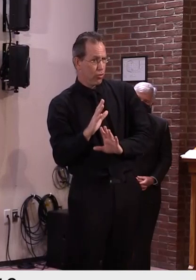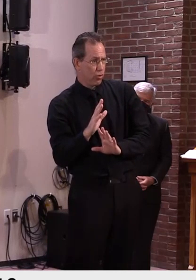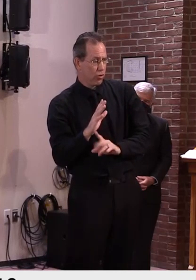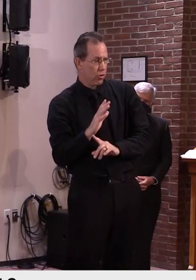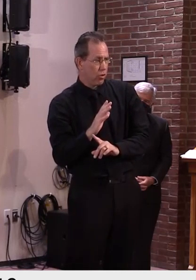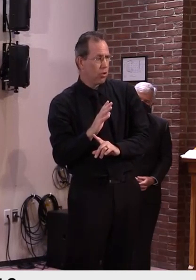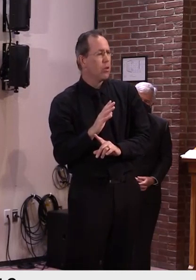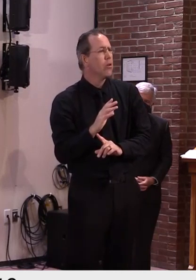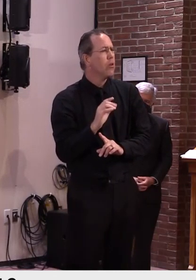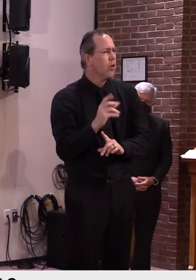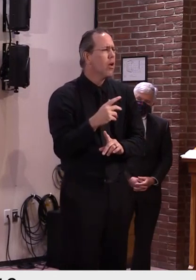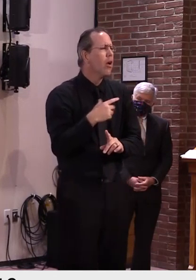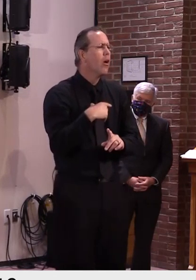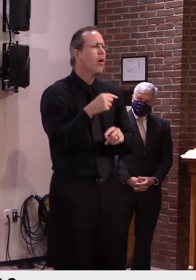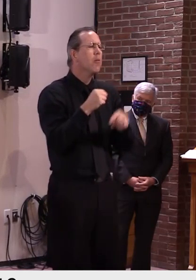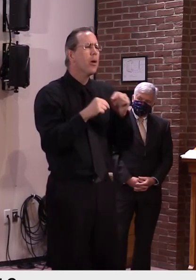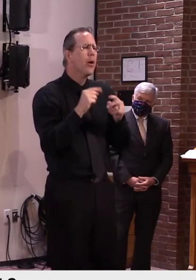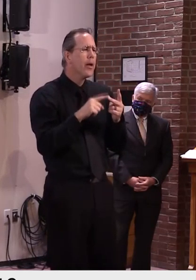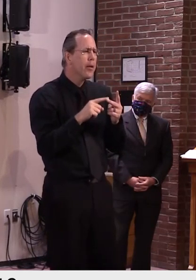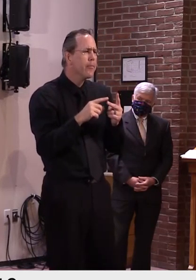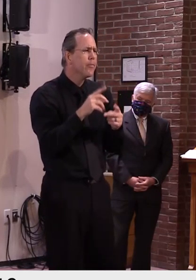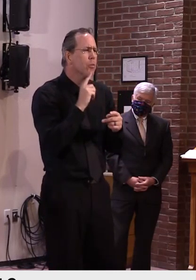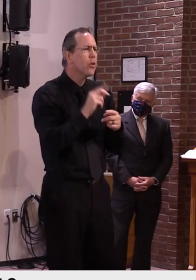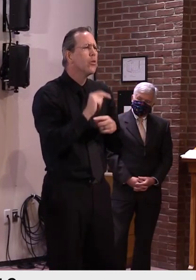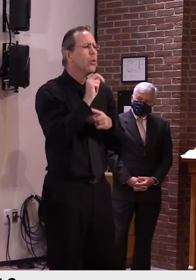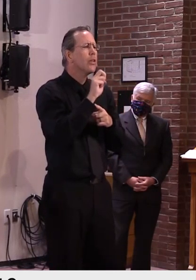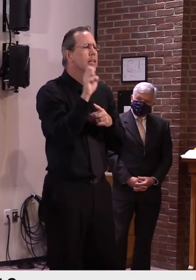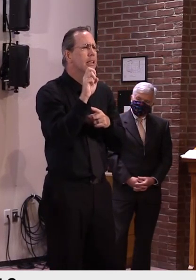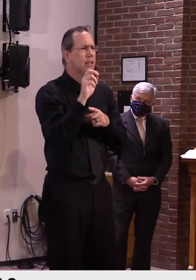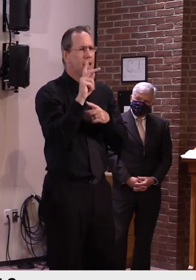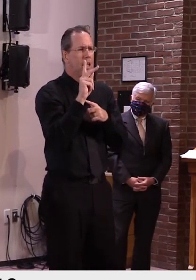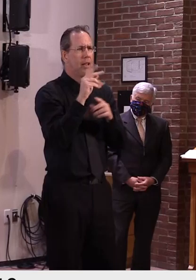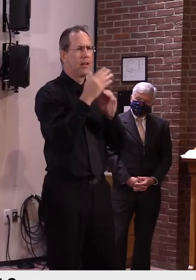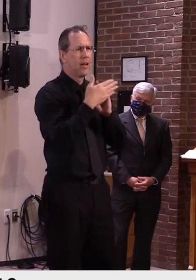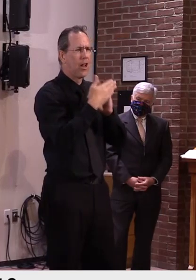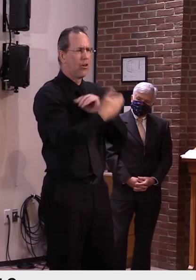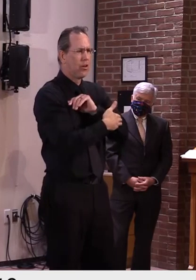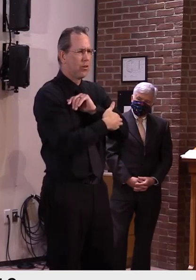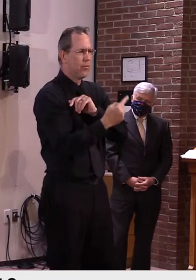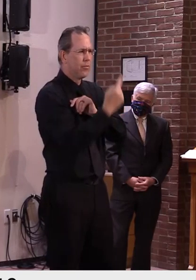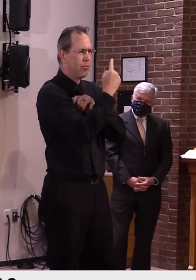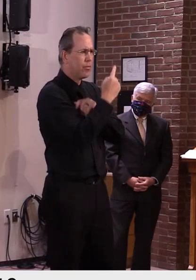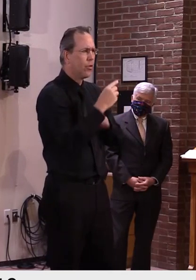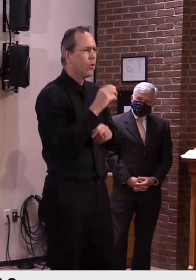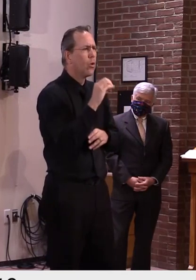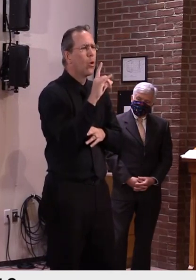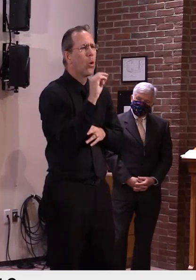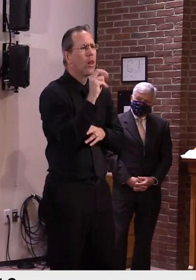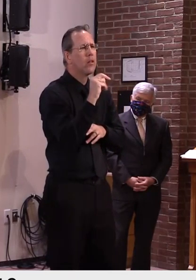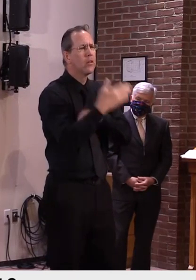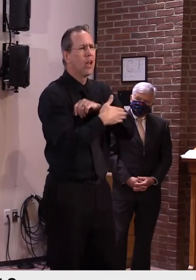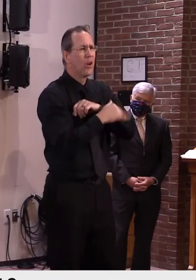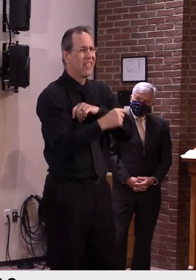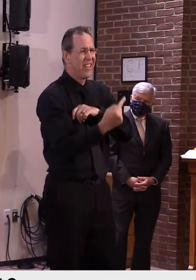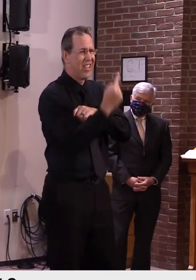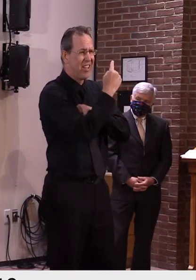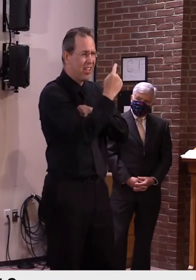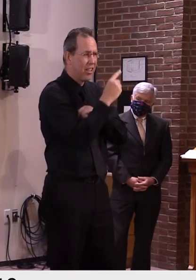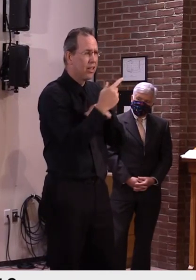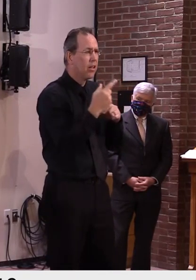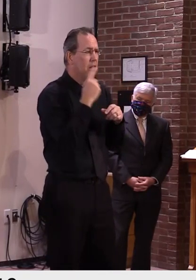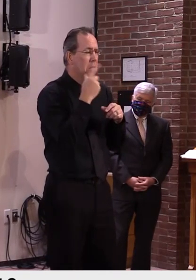and Orleans County in particular, but I watch CNN every now and then, and I get very frustrated because I